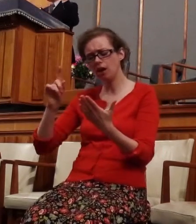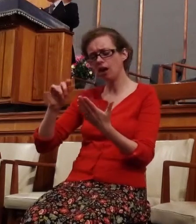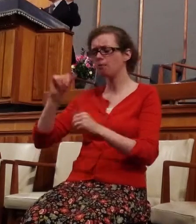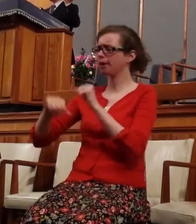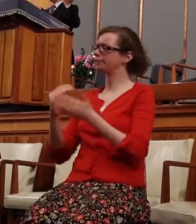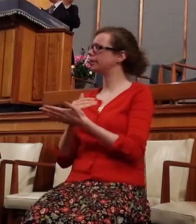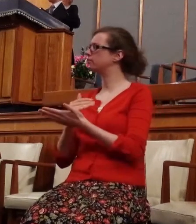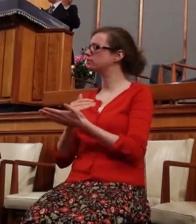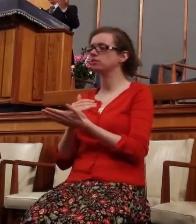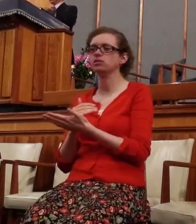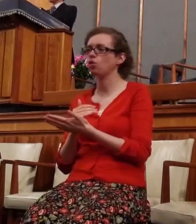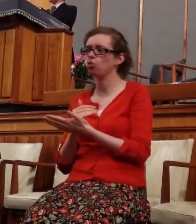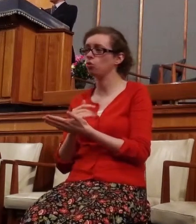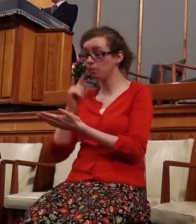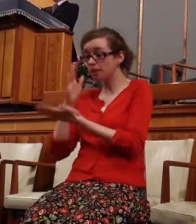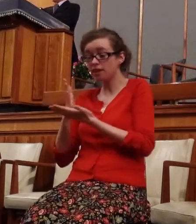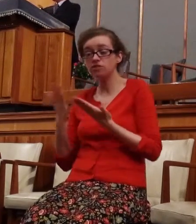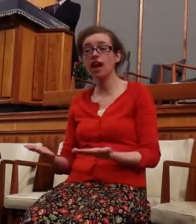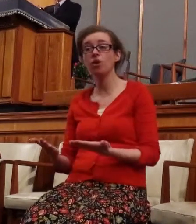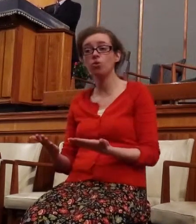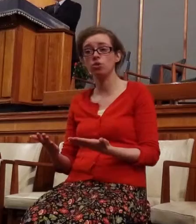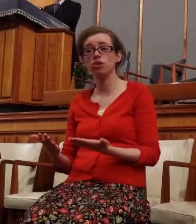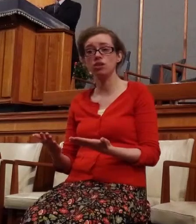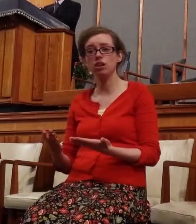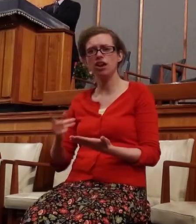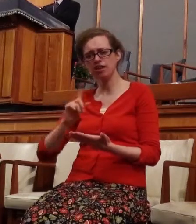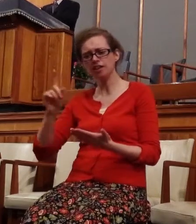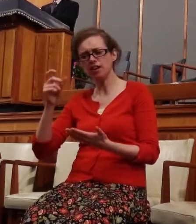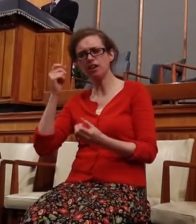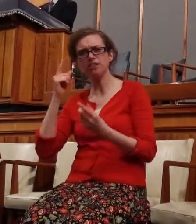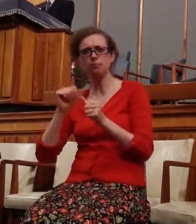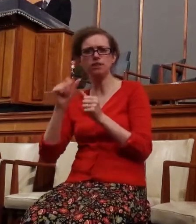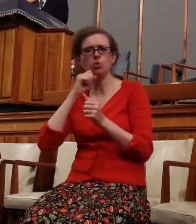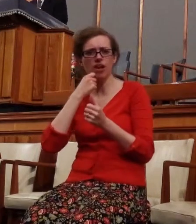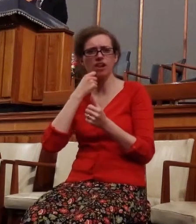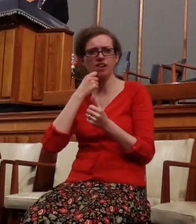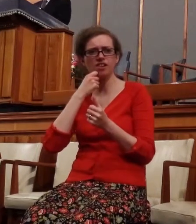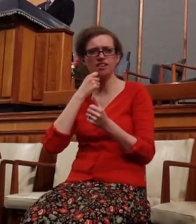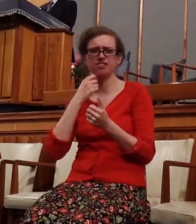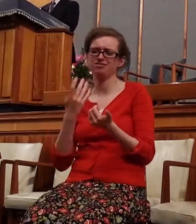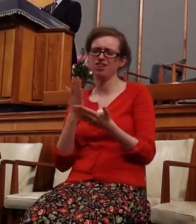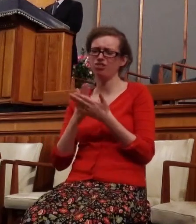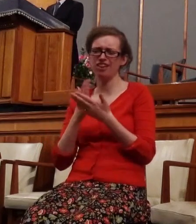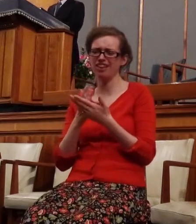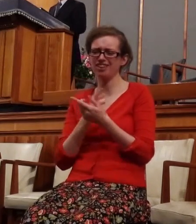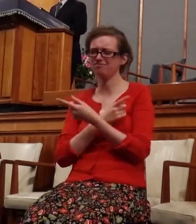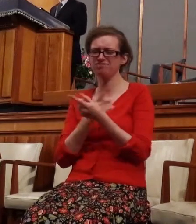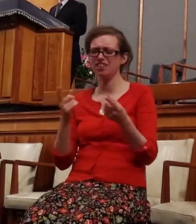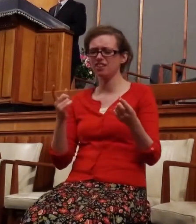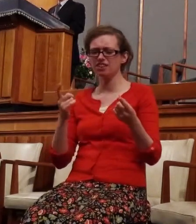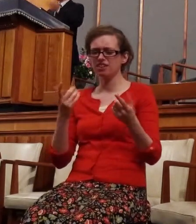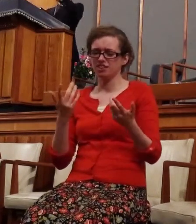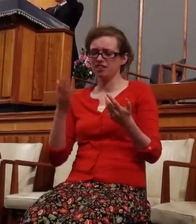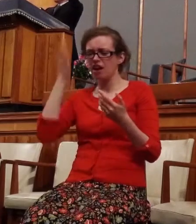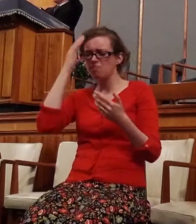still struggle to understand it. This is the printed mind of God. How could you, a feeble man, earthly